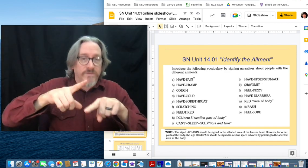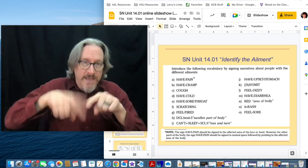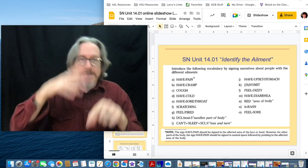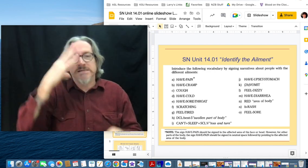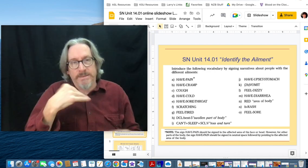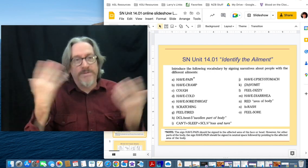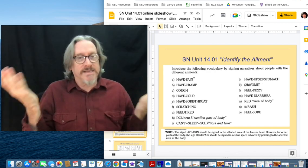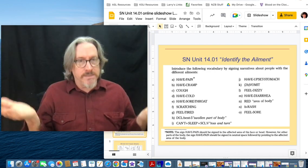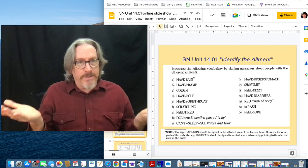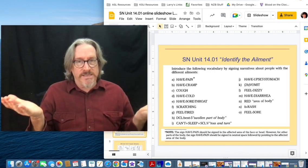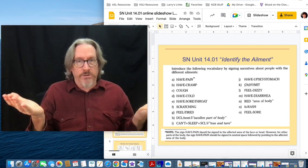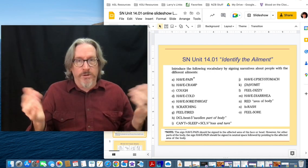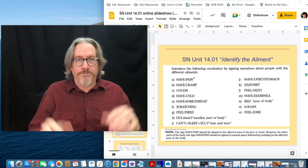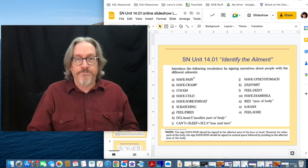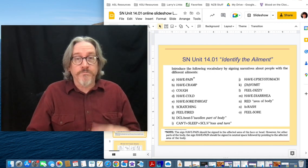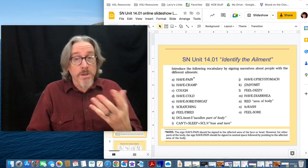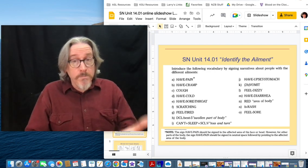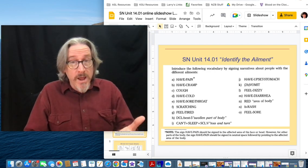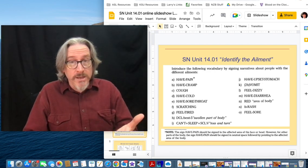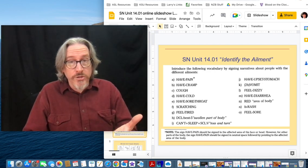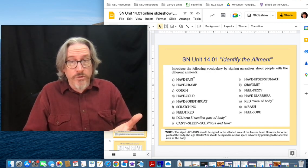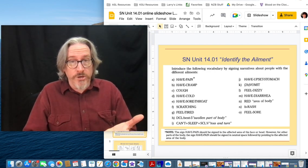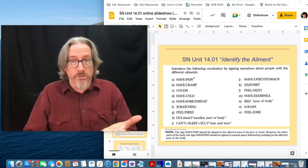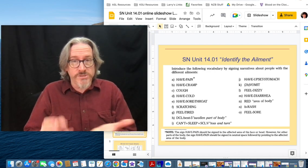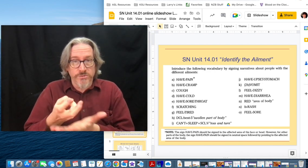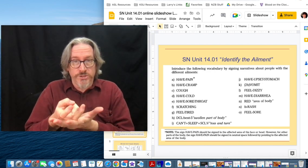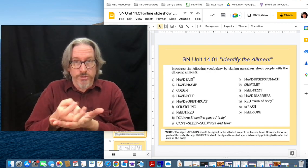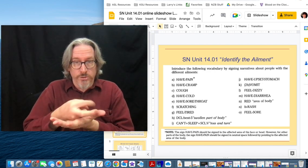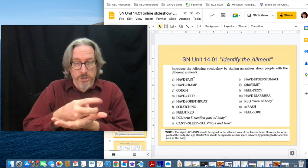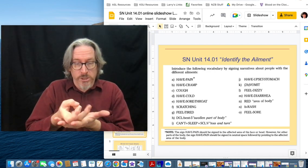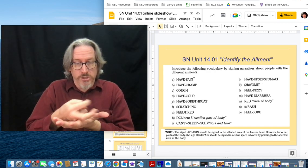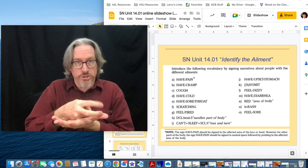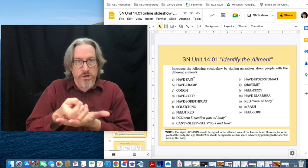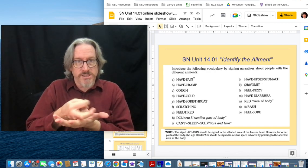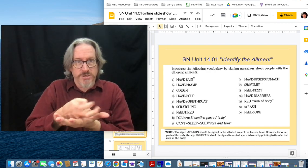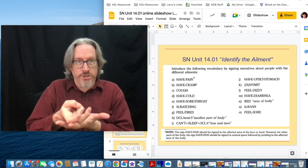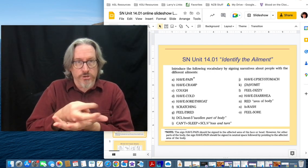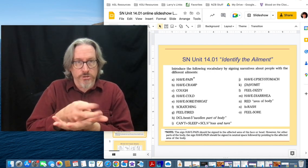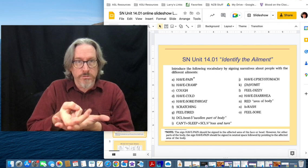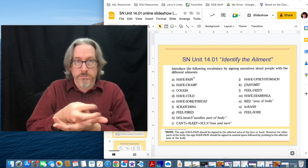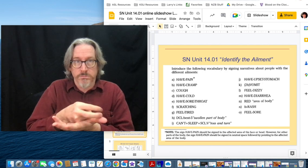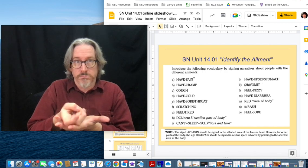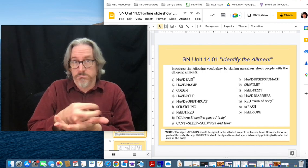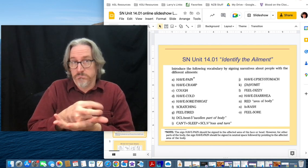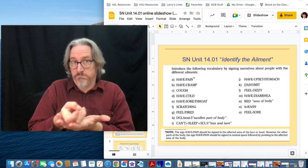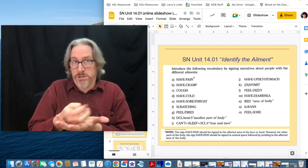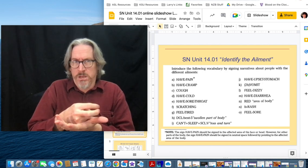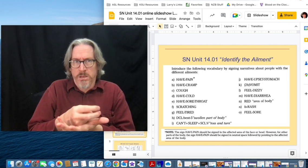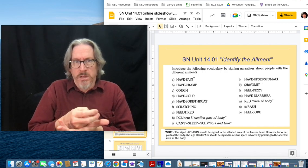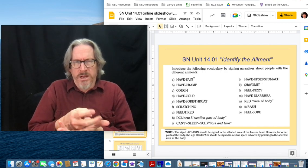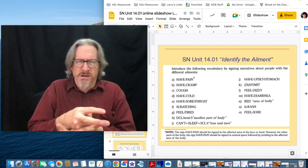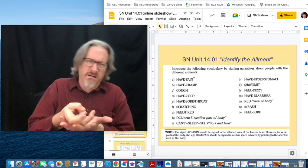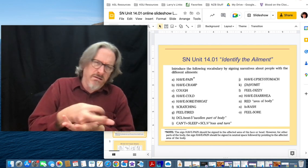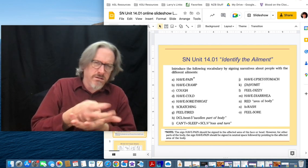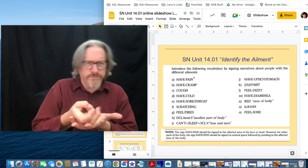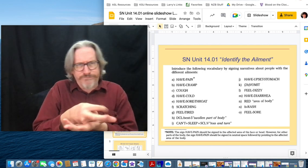So you can't sleep. That's the basic one. But you can also do toss and turn.